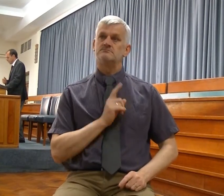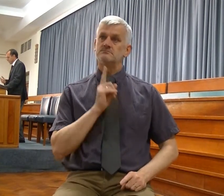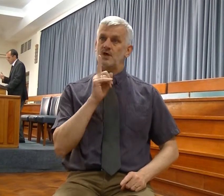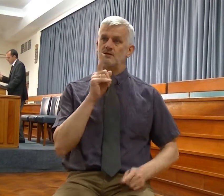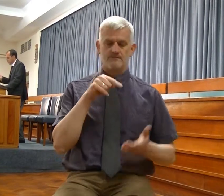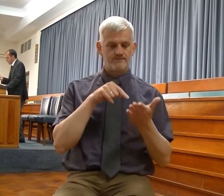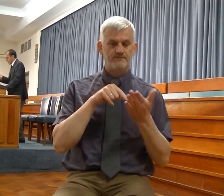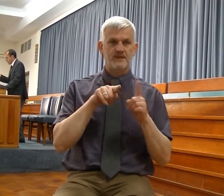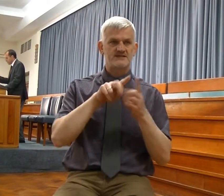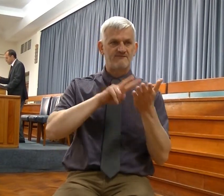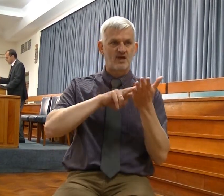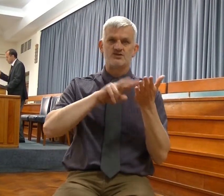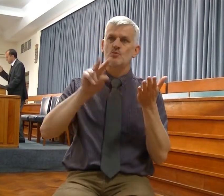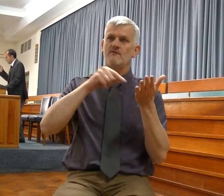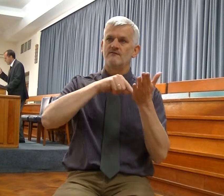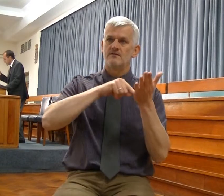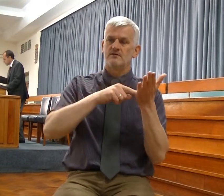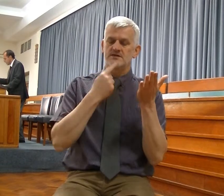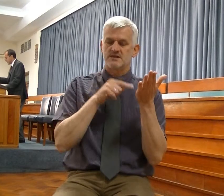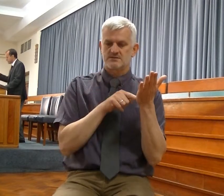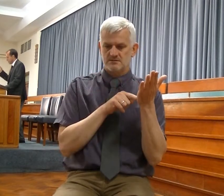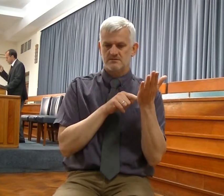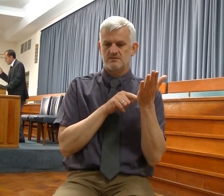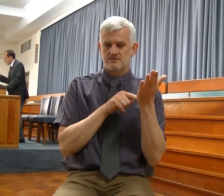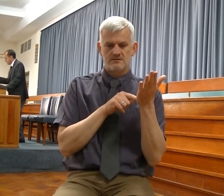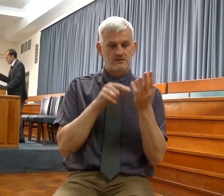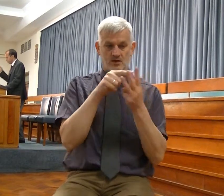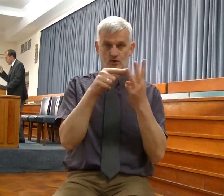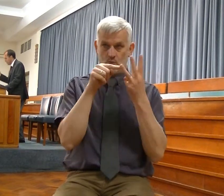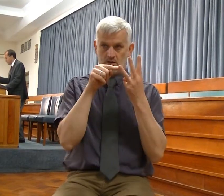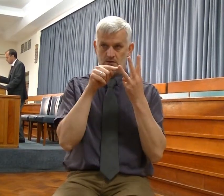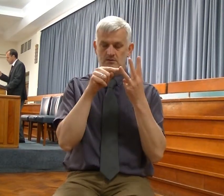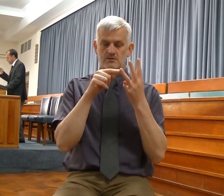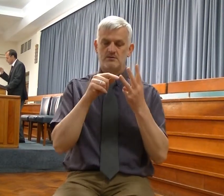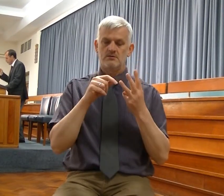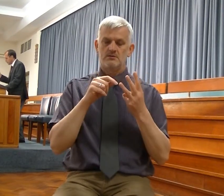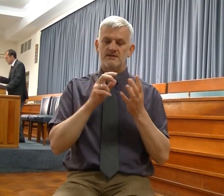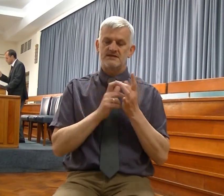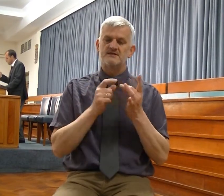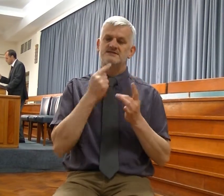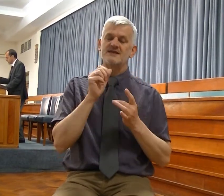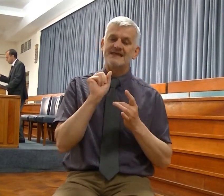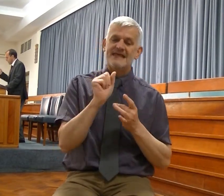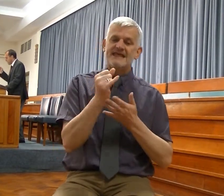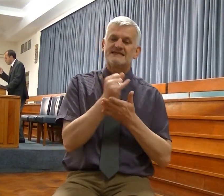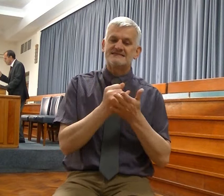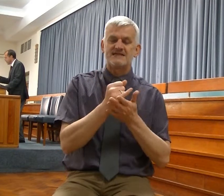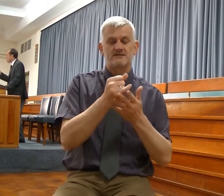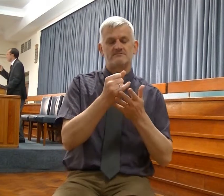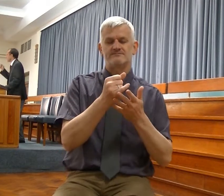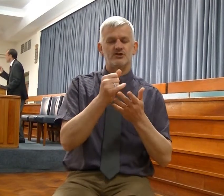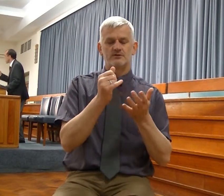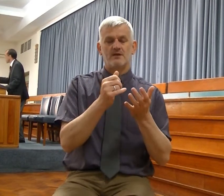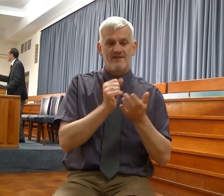Isaiah 53, verse 12, 13, that he has bare the sin of many, and the 14 said there,